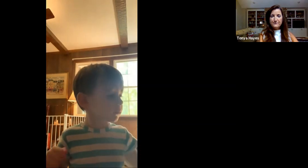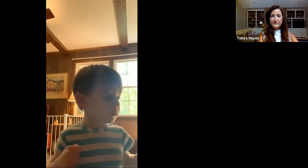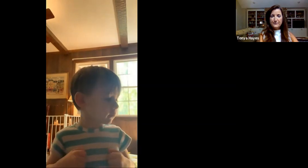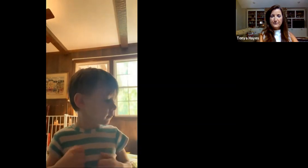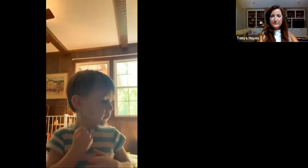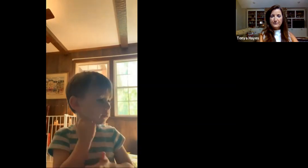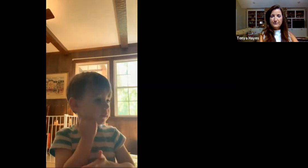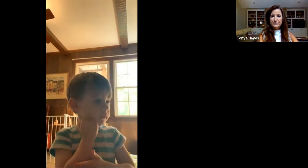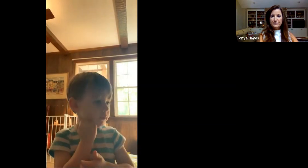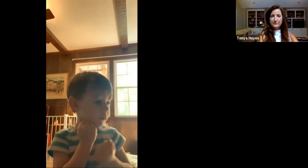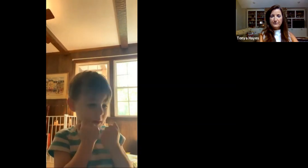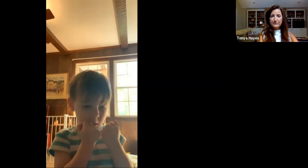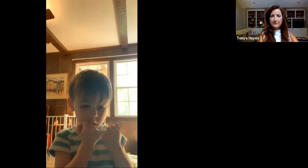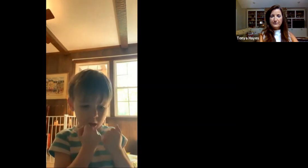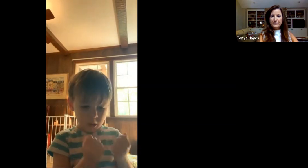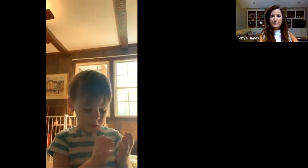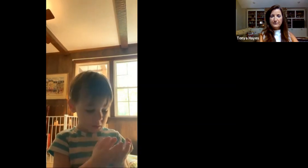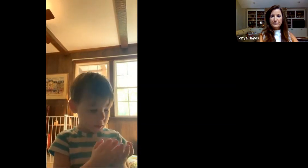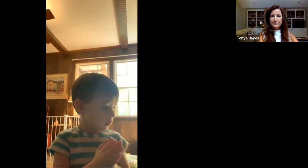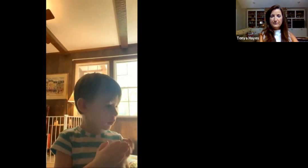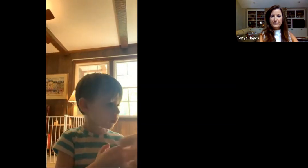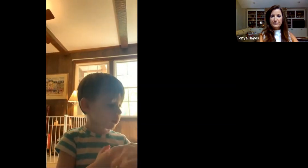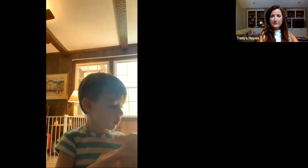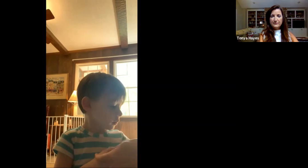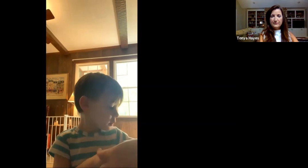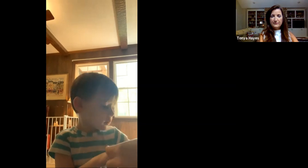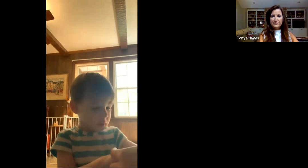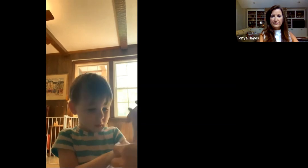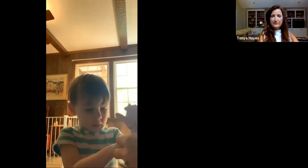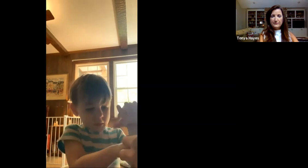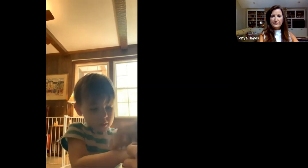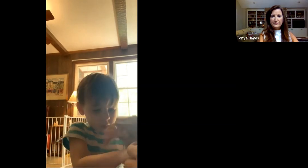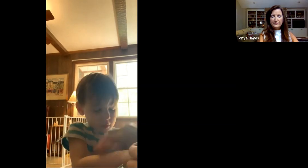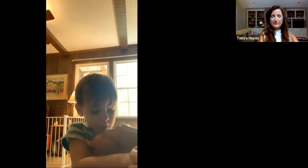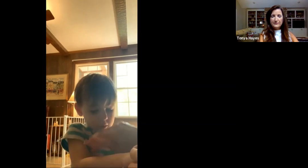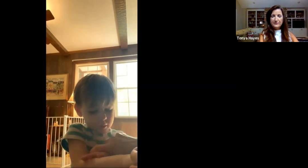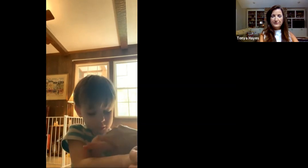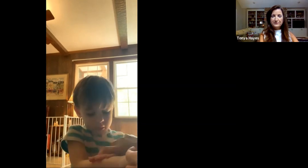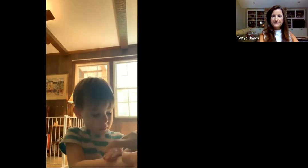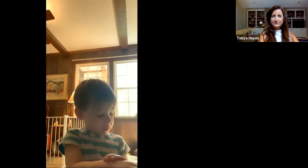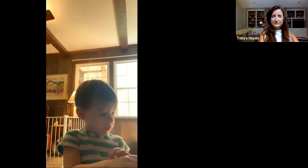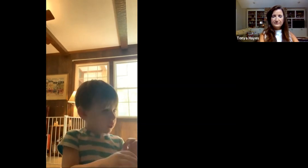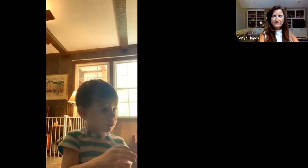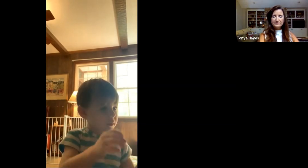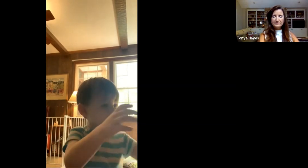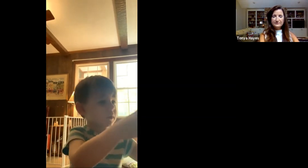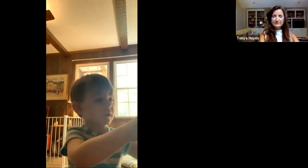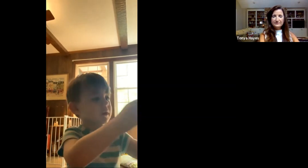Tanya. Grapes. Grapes. Yeah. Grapes. Grapes.